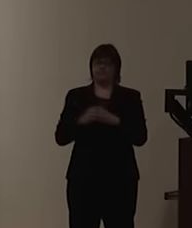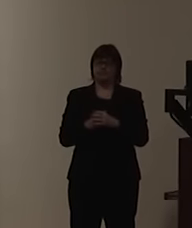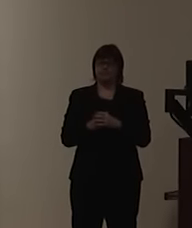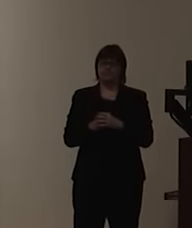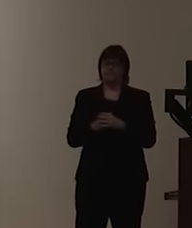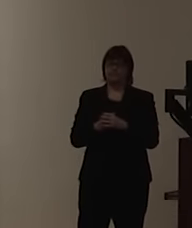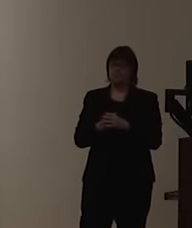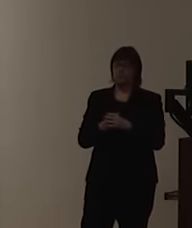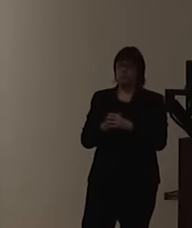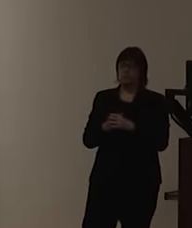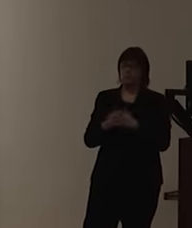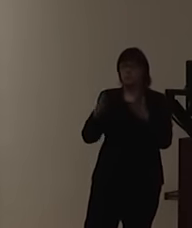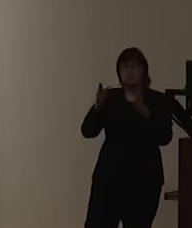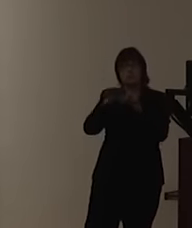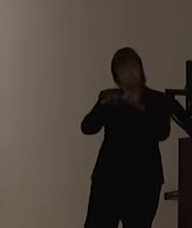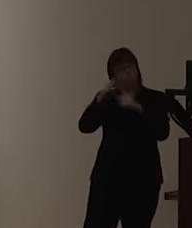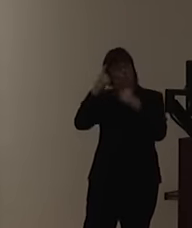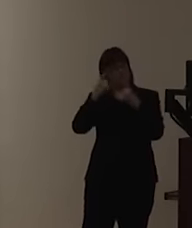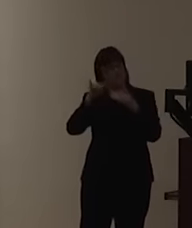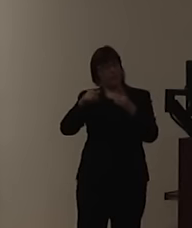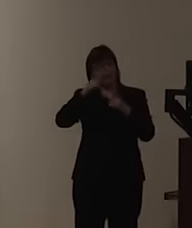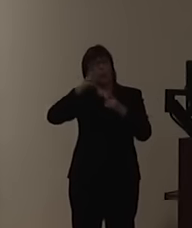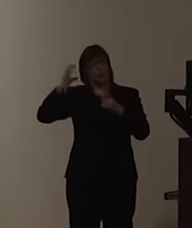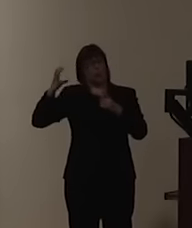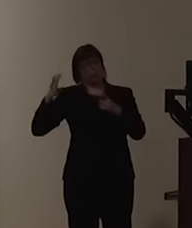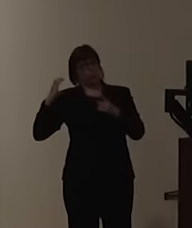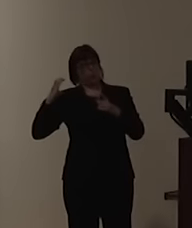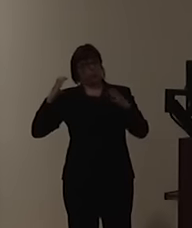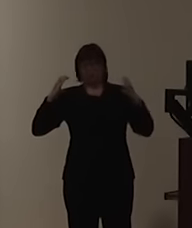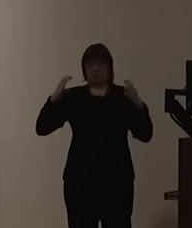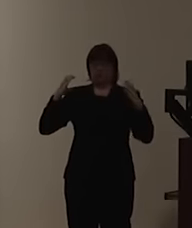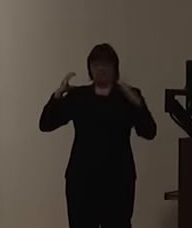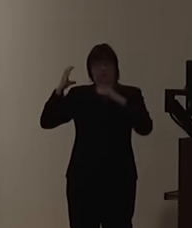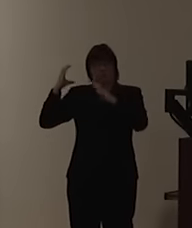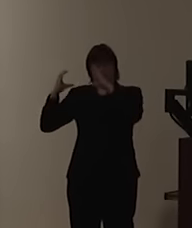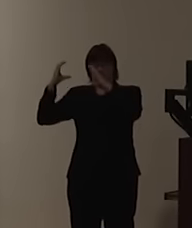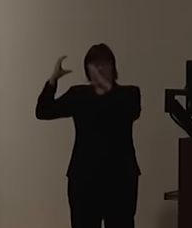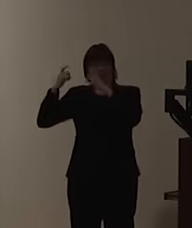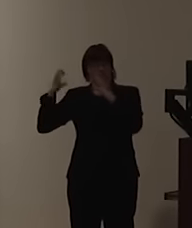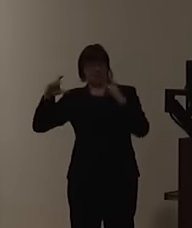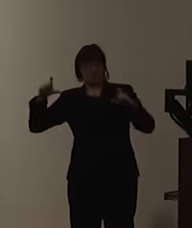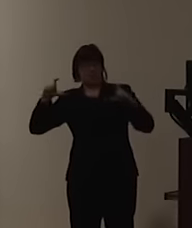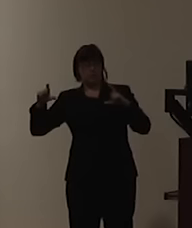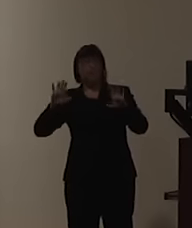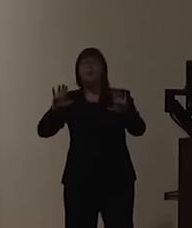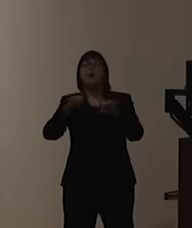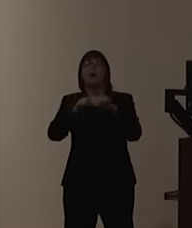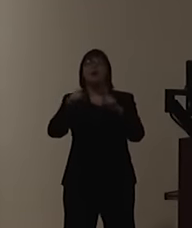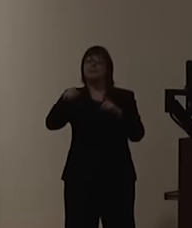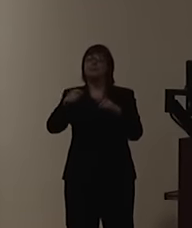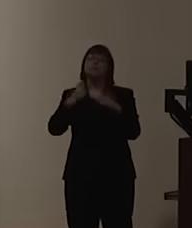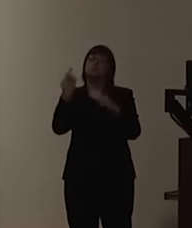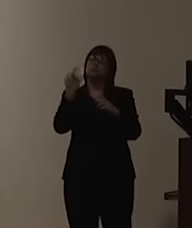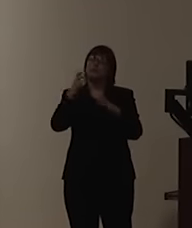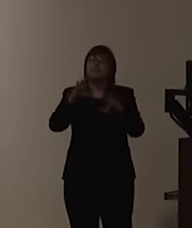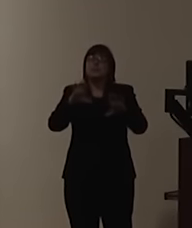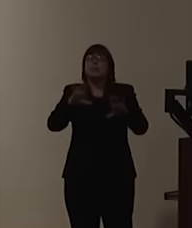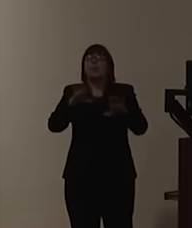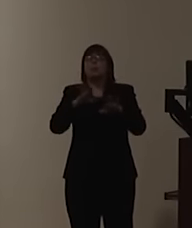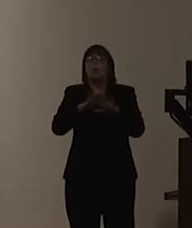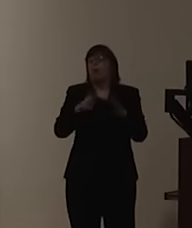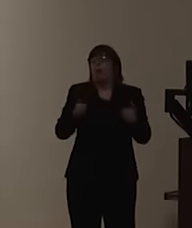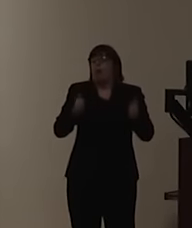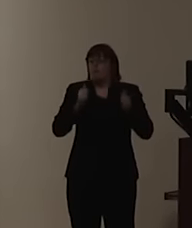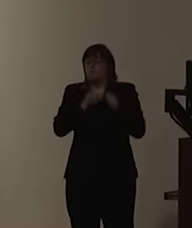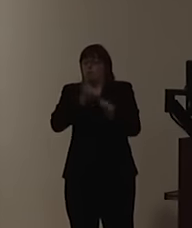shifting, but it's an important thing to think about. Weak infrastructure. By the way, these are reasons not to do the right thing. We have to